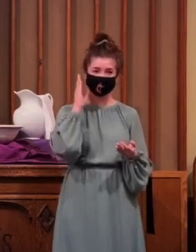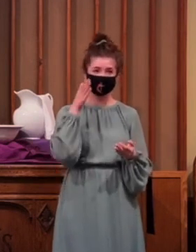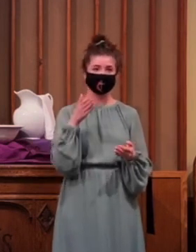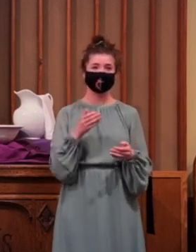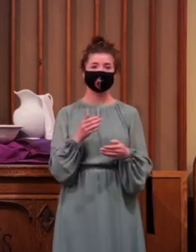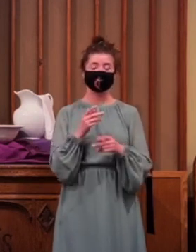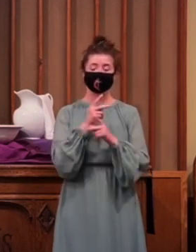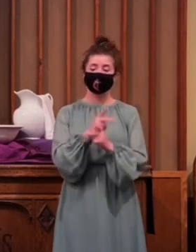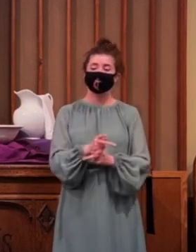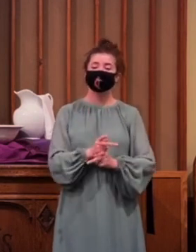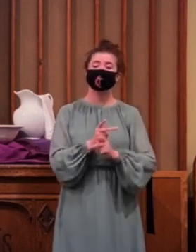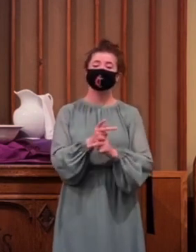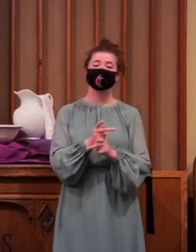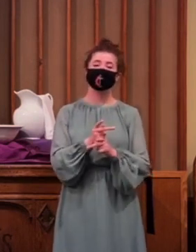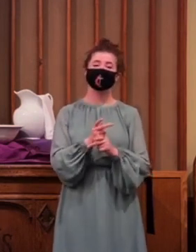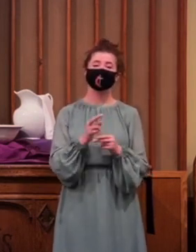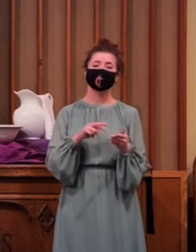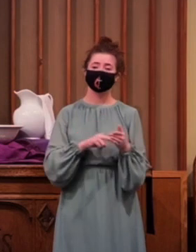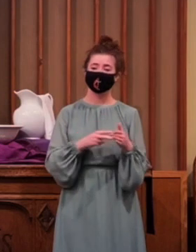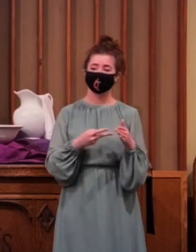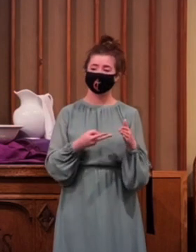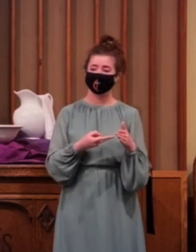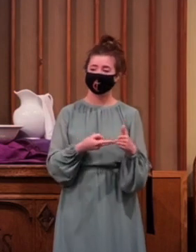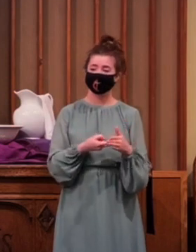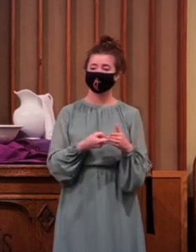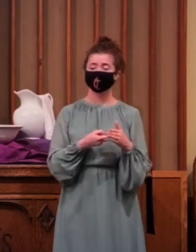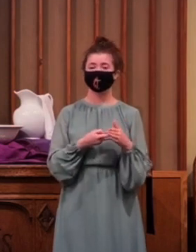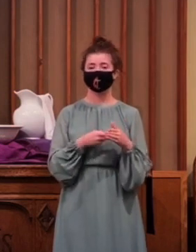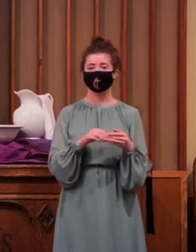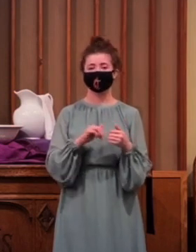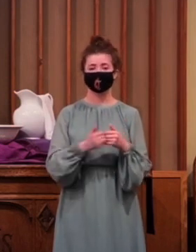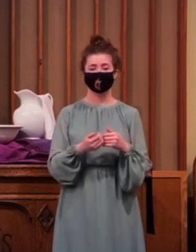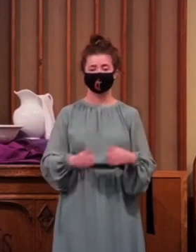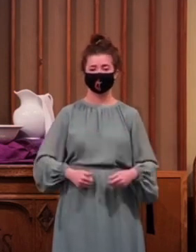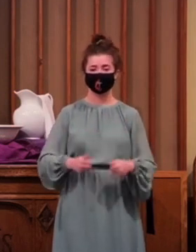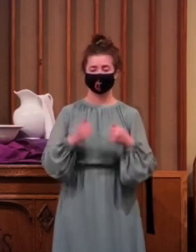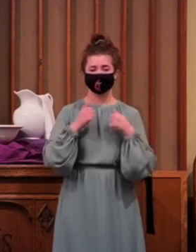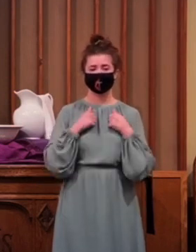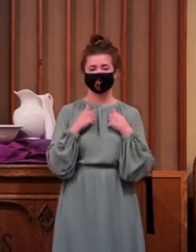care, been more intentional about the way we lived our lives.